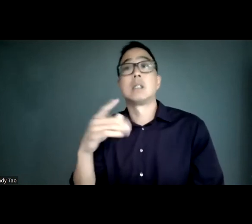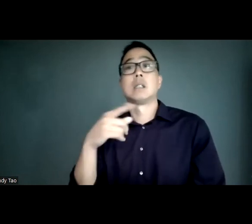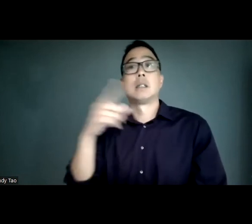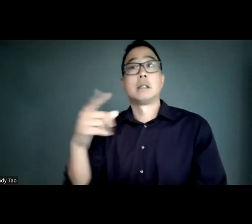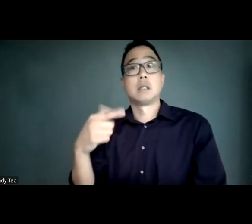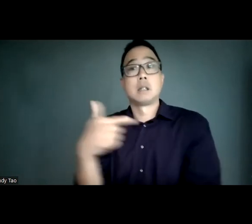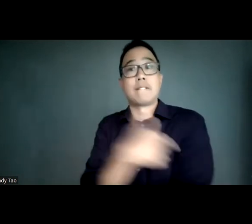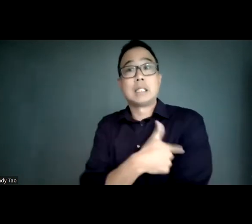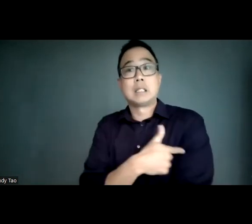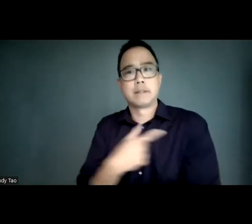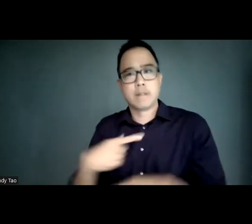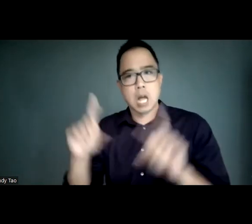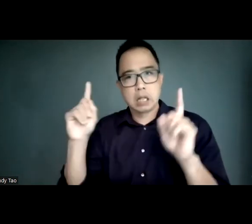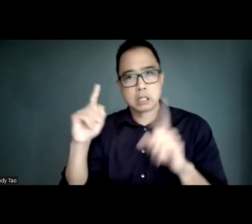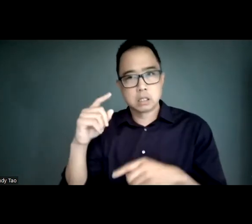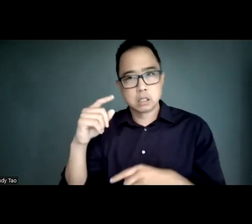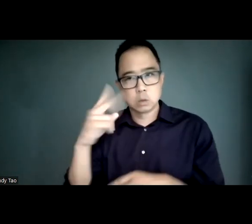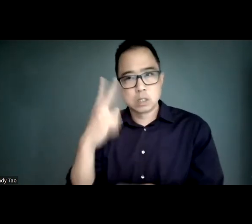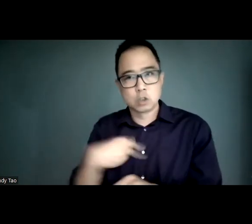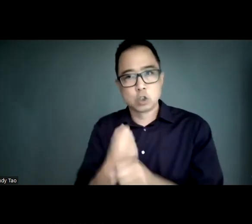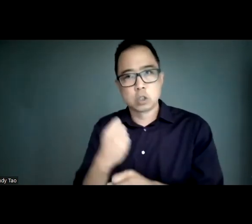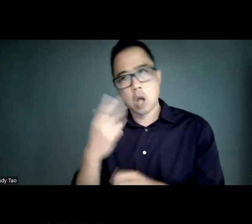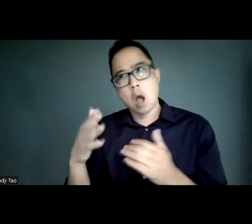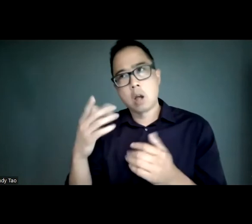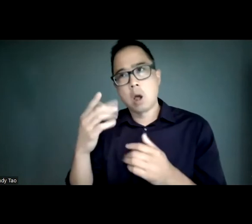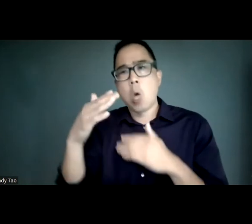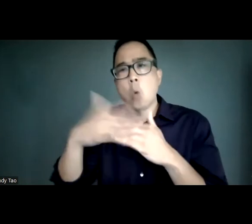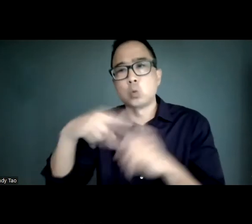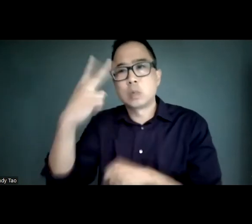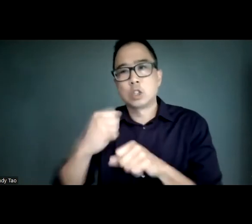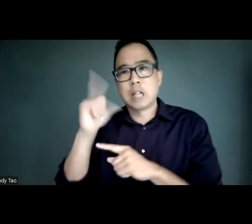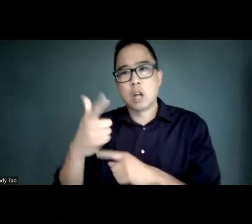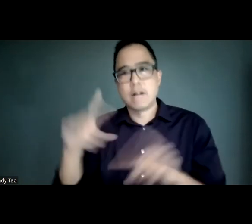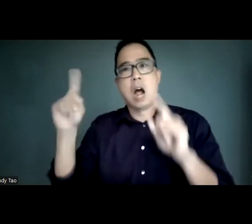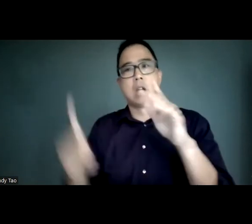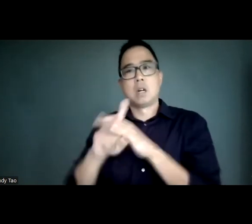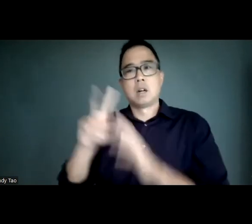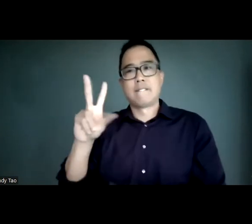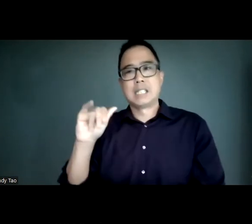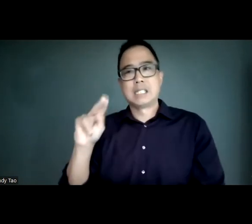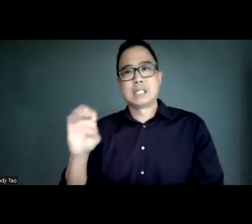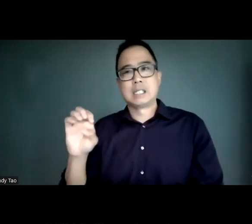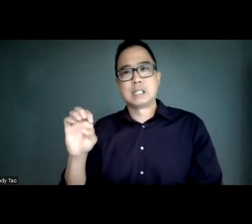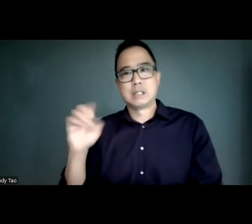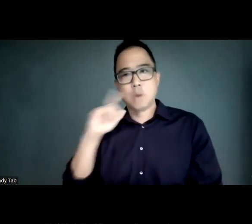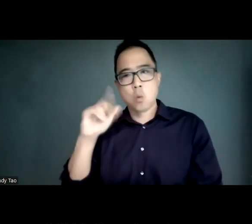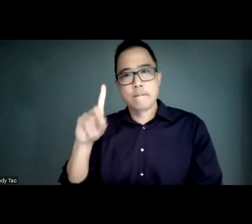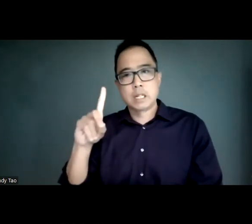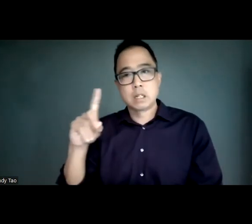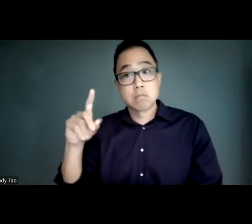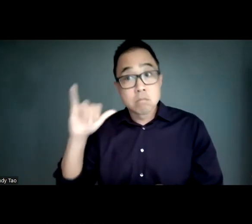So COVID-19 started in 2019. The vaccine finally arrived close to 2 years